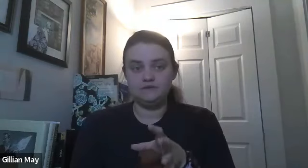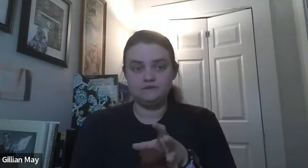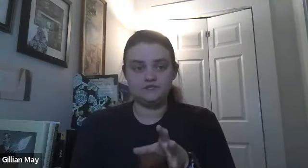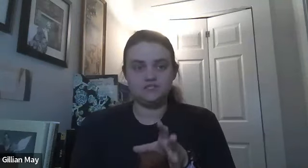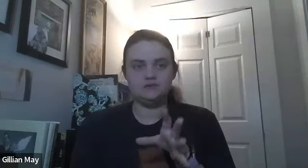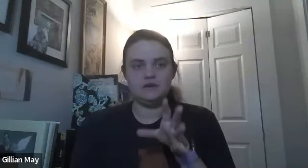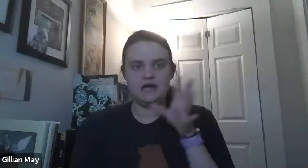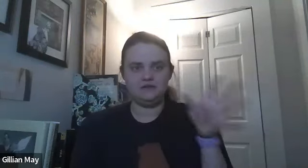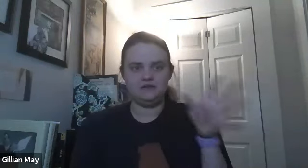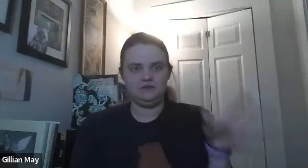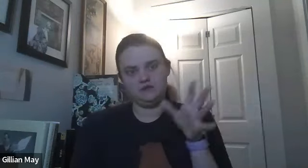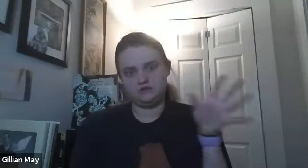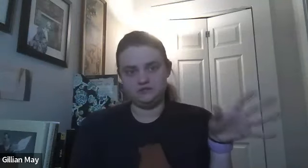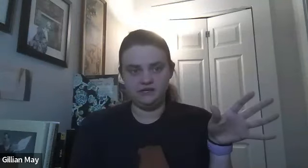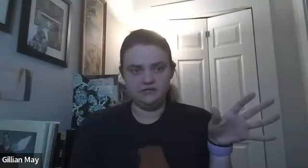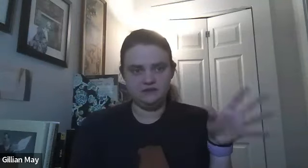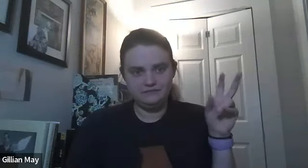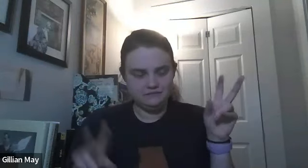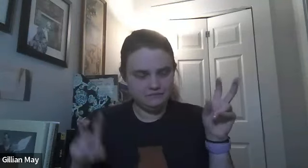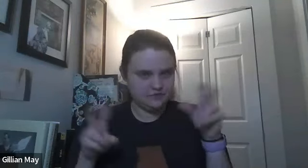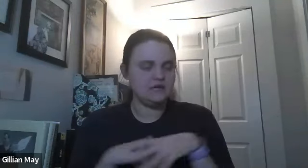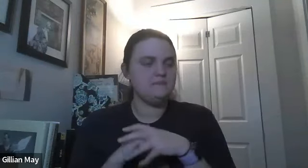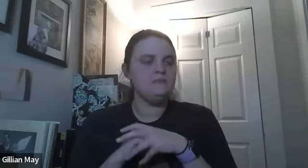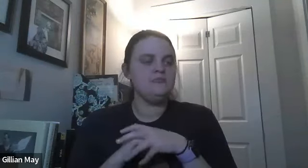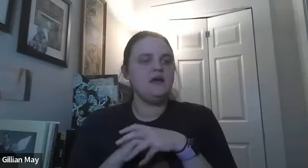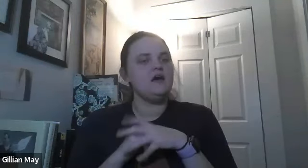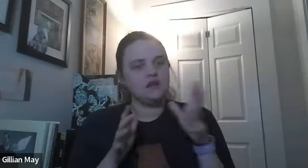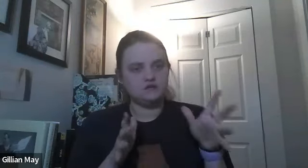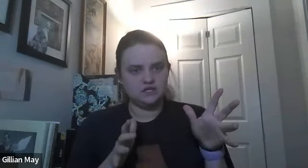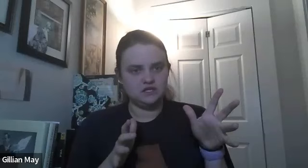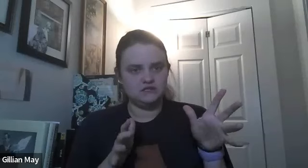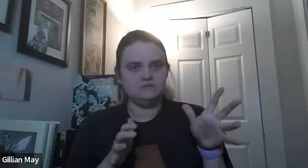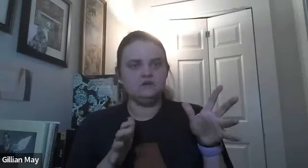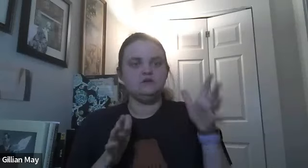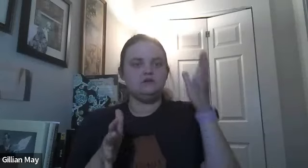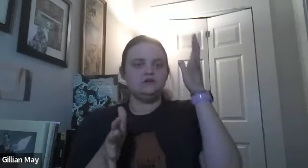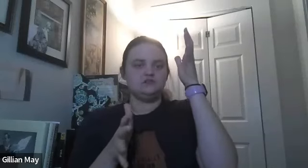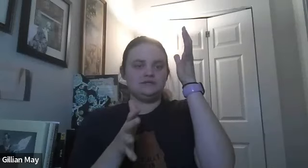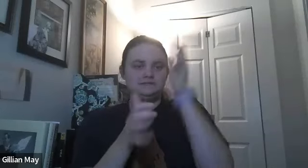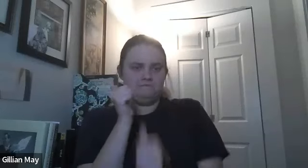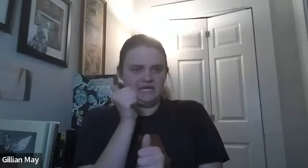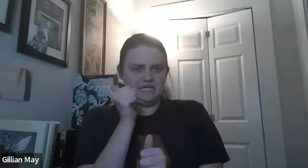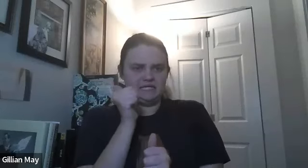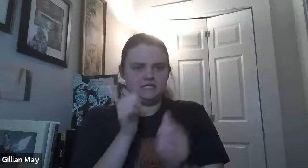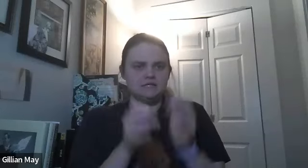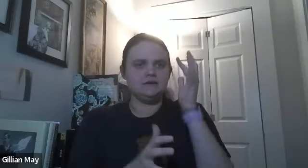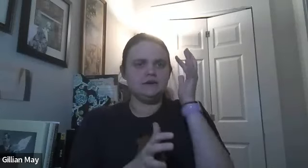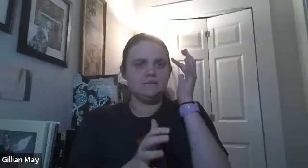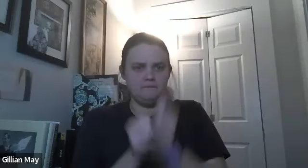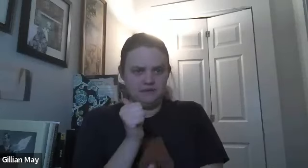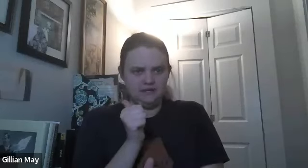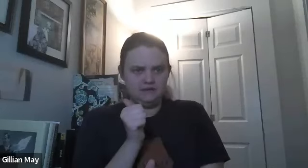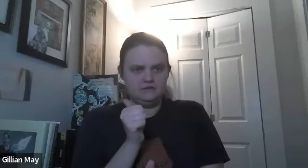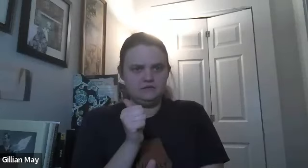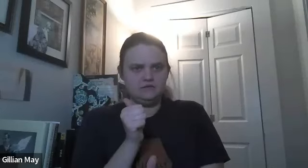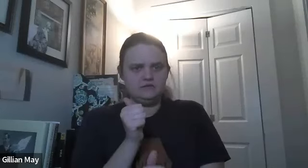it first to you at like regular speed per se, and then I'll slow it down. So it's mean, mean.